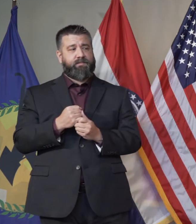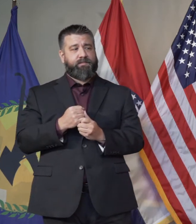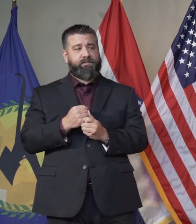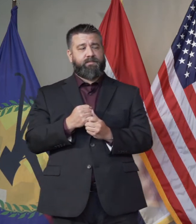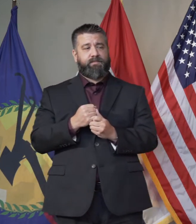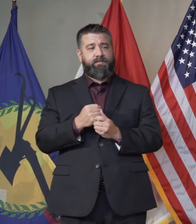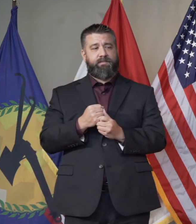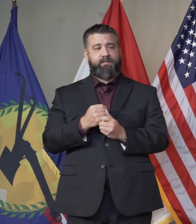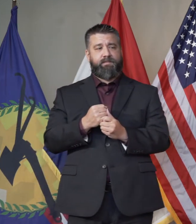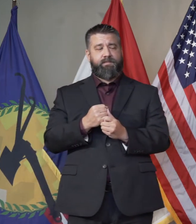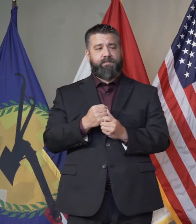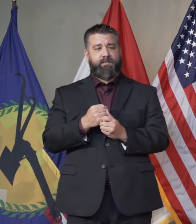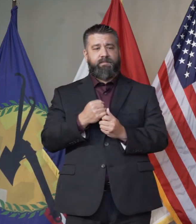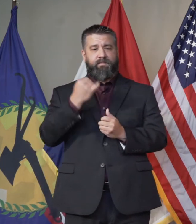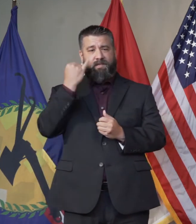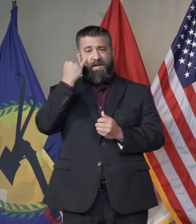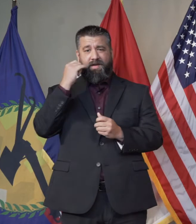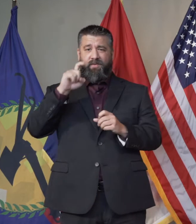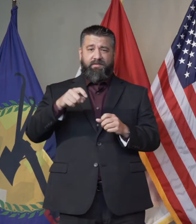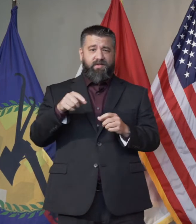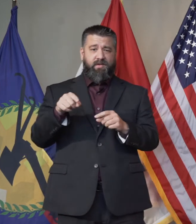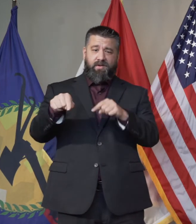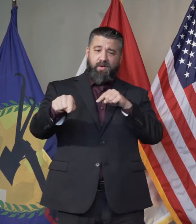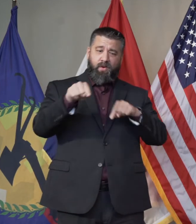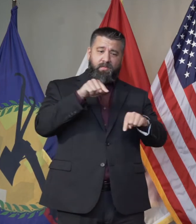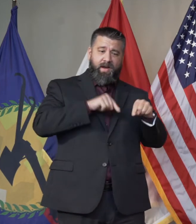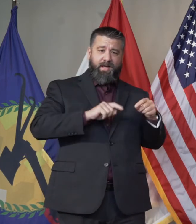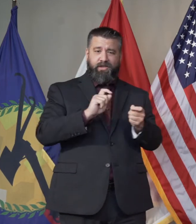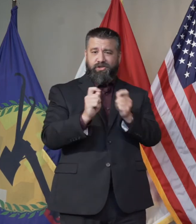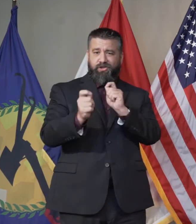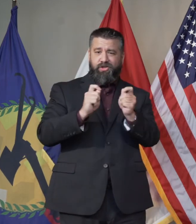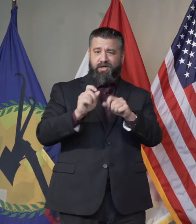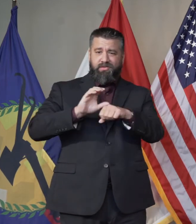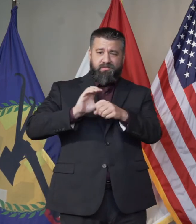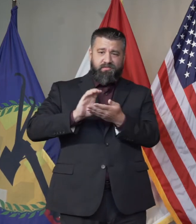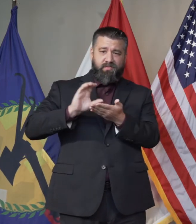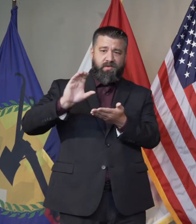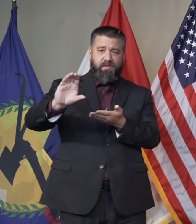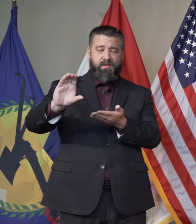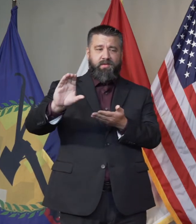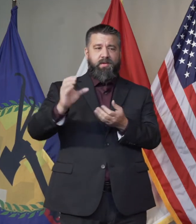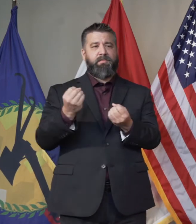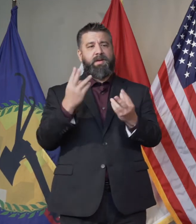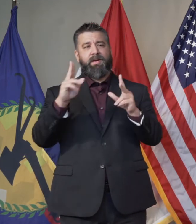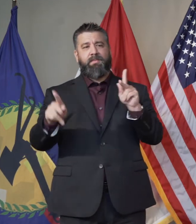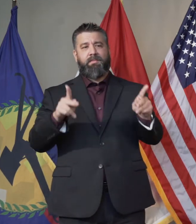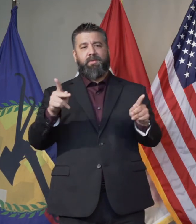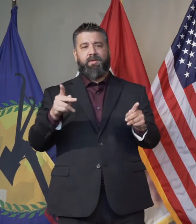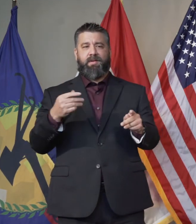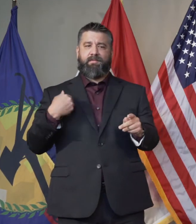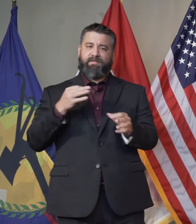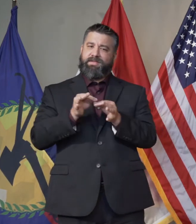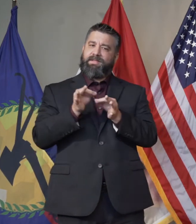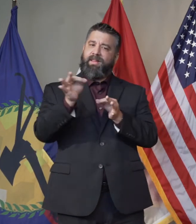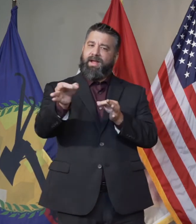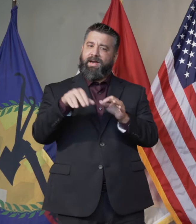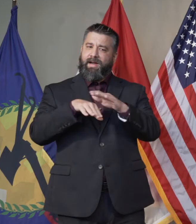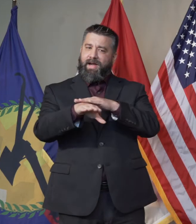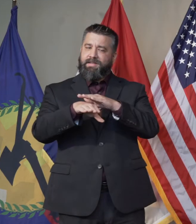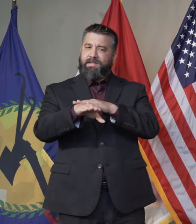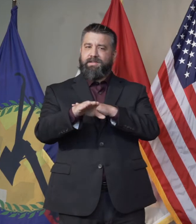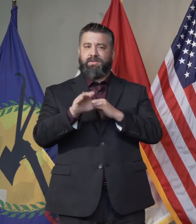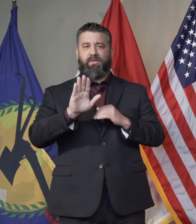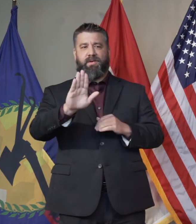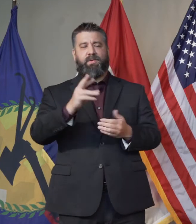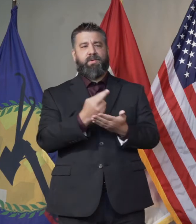us to go back and do more appropriations would leave a lot of people with delayed access to resources that